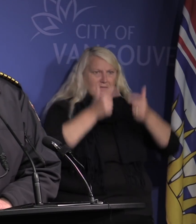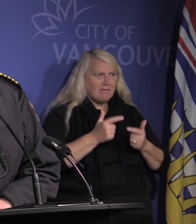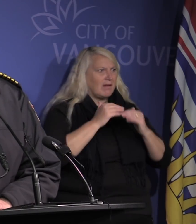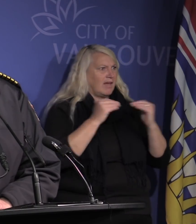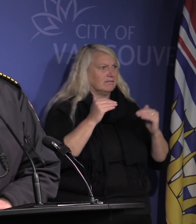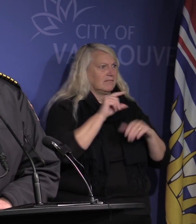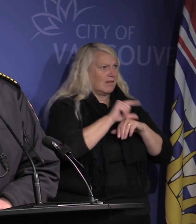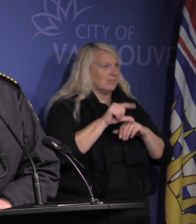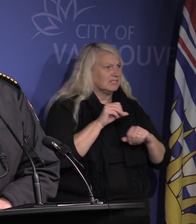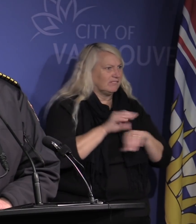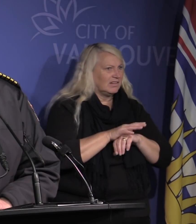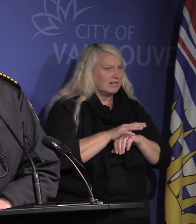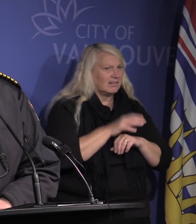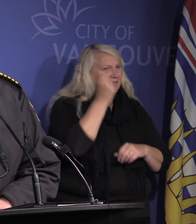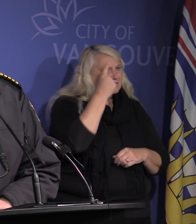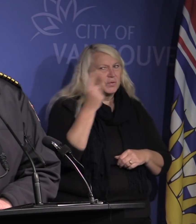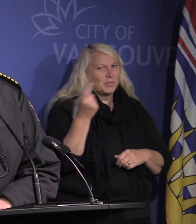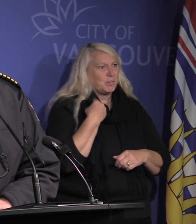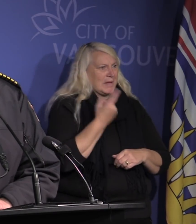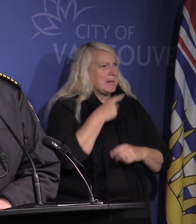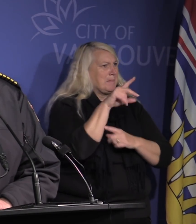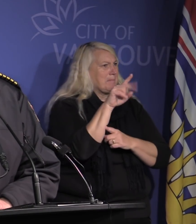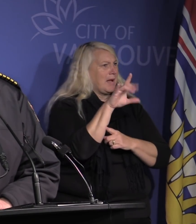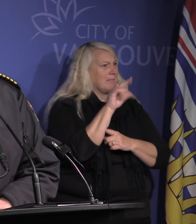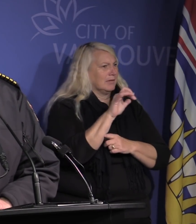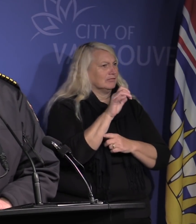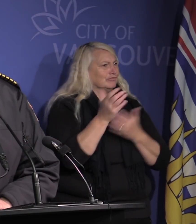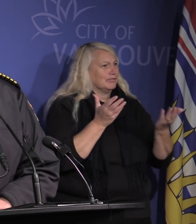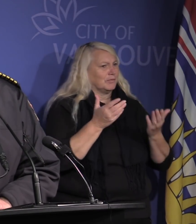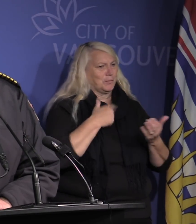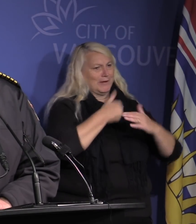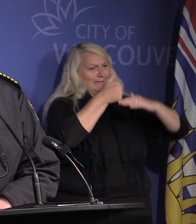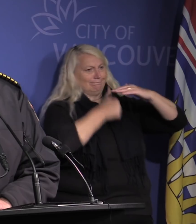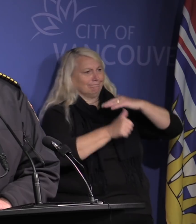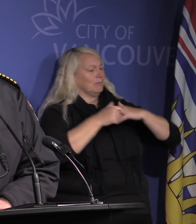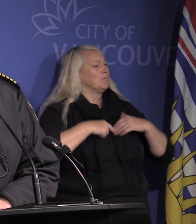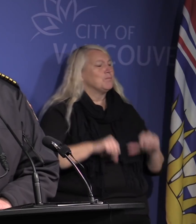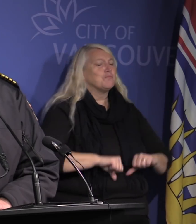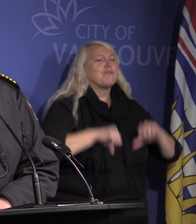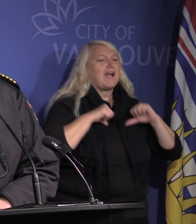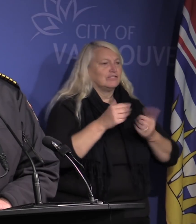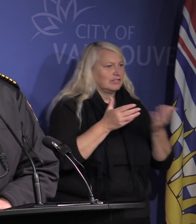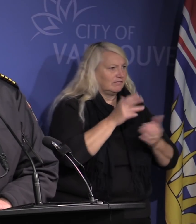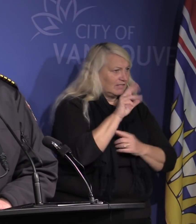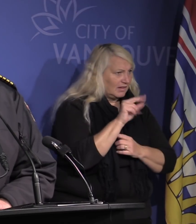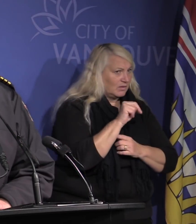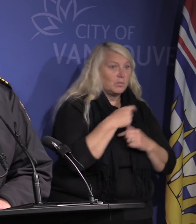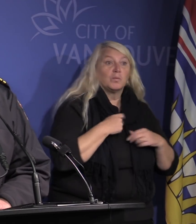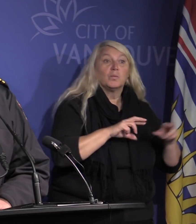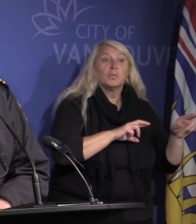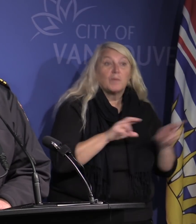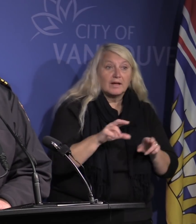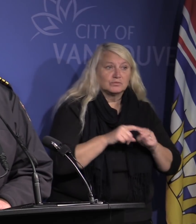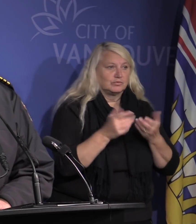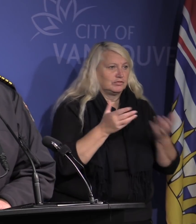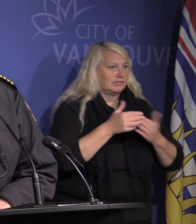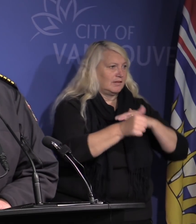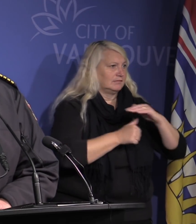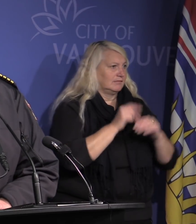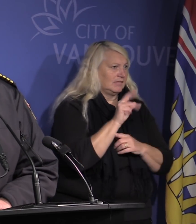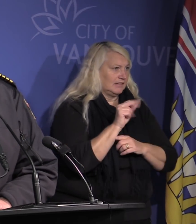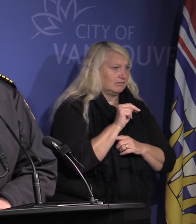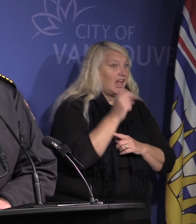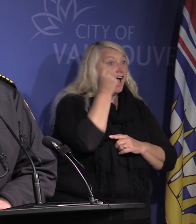We're public servants. We're proud to serve Vancouver. We're ready to serve in all the new